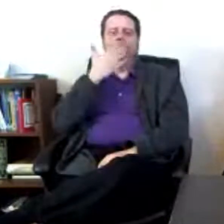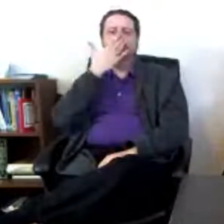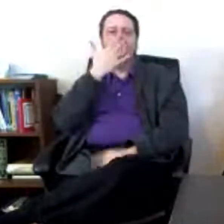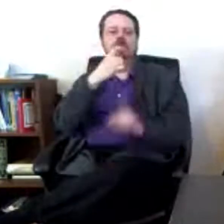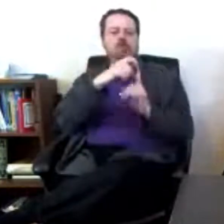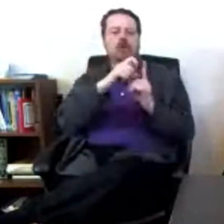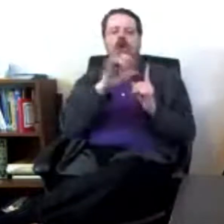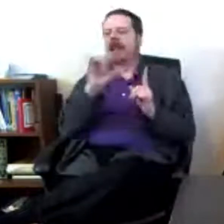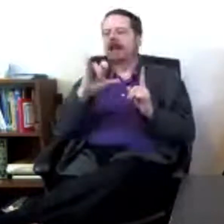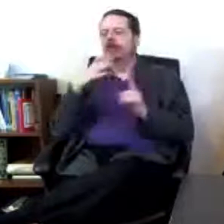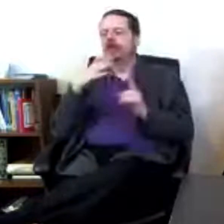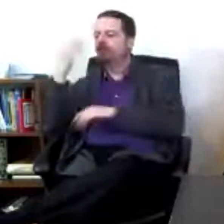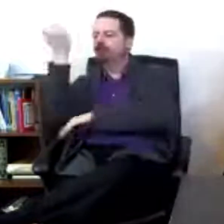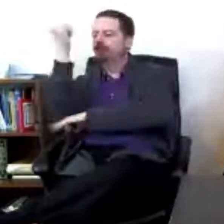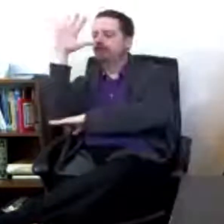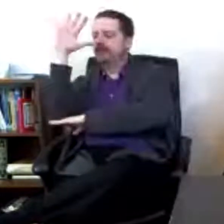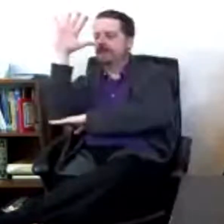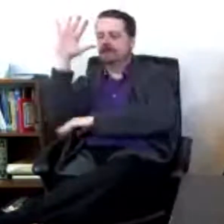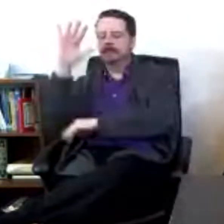tree.